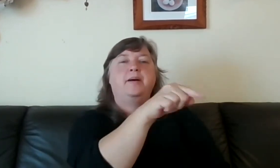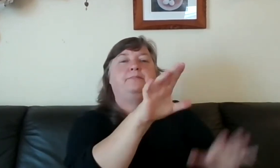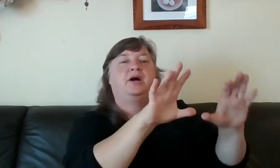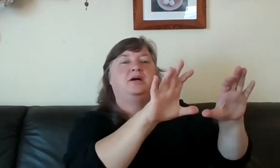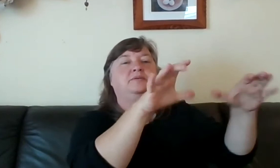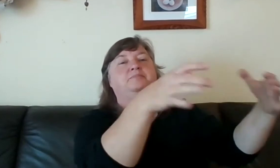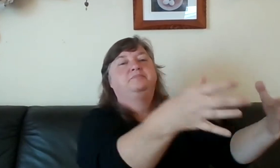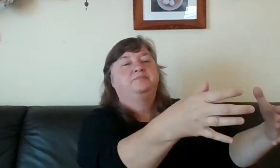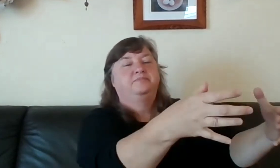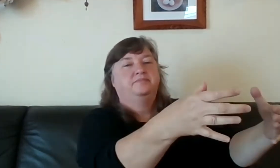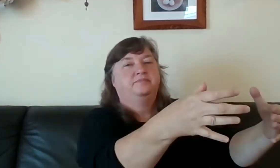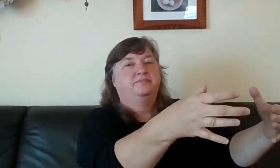Them.